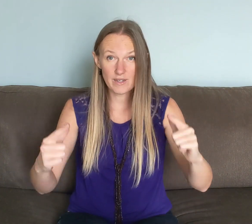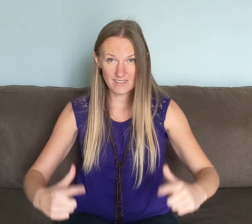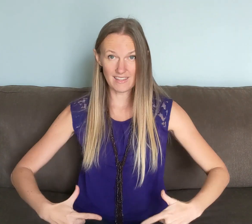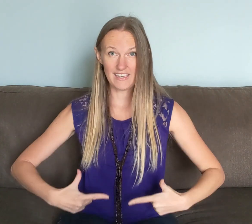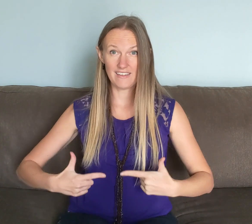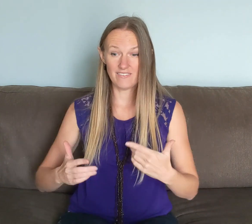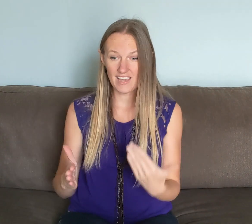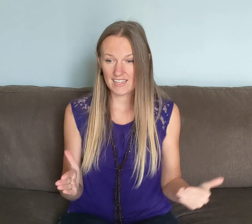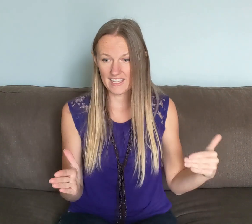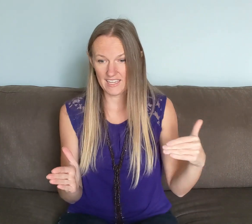will live again.